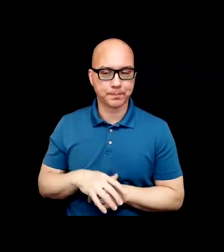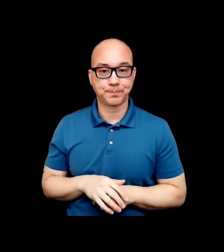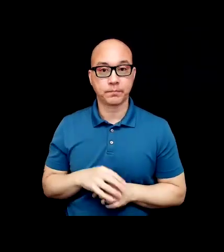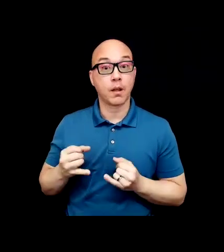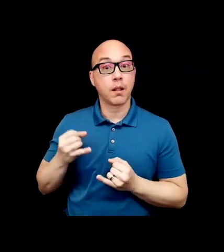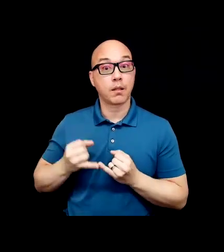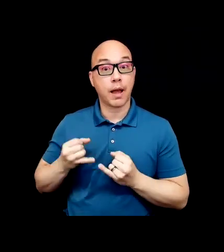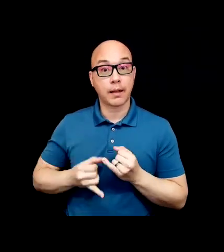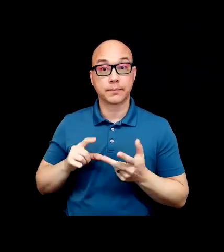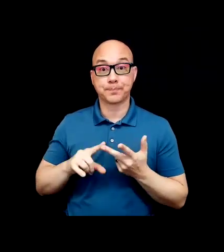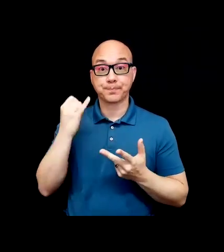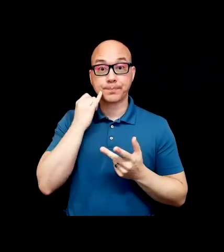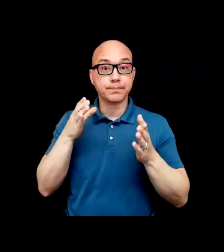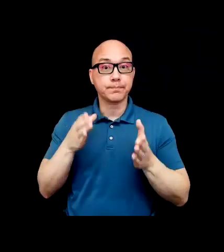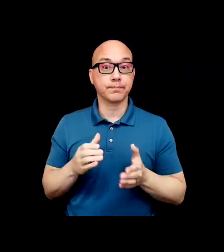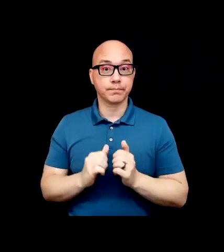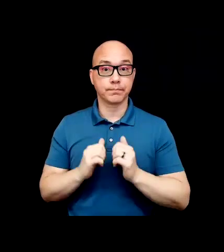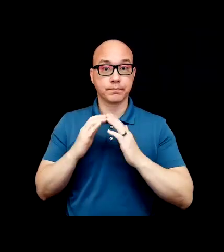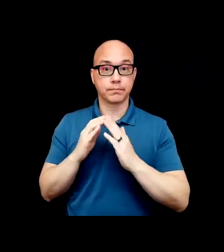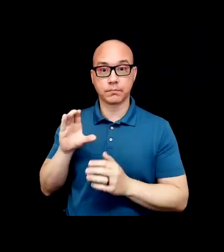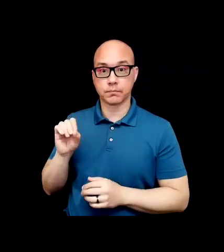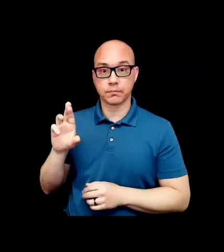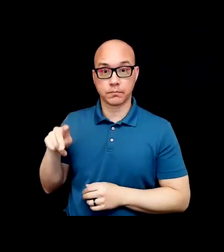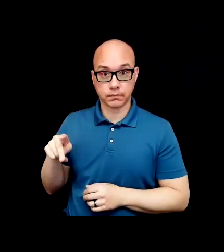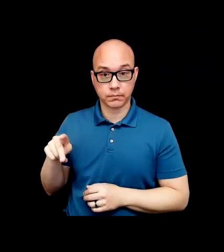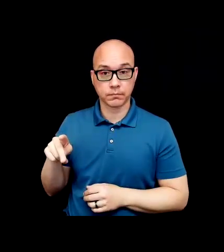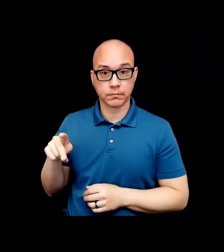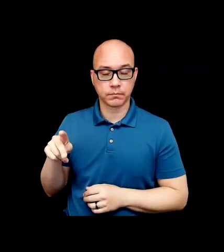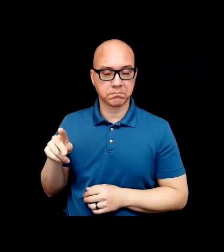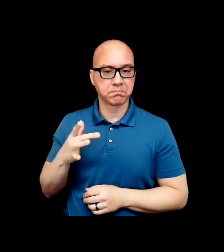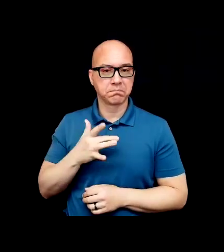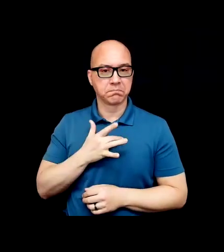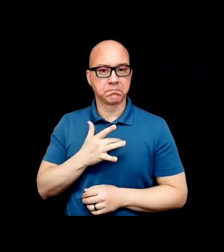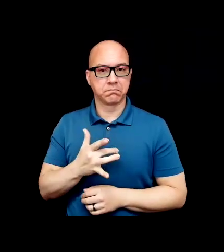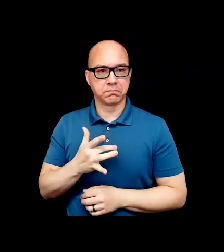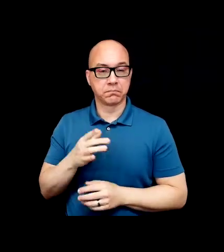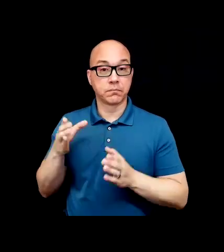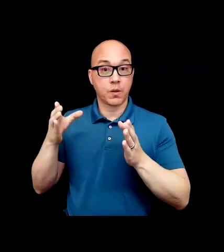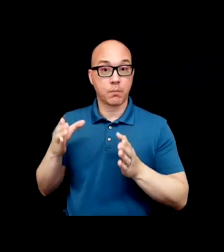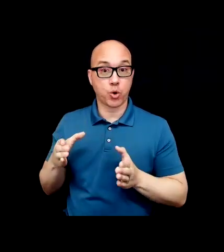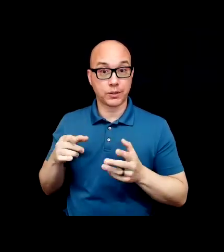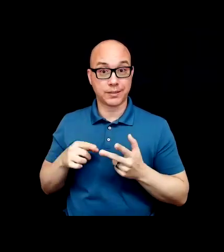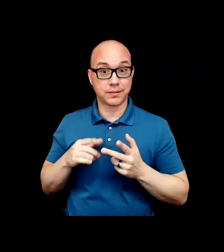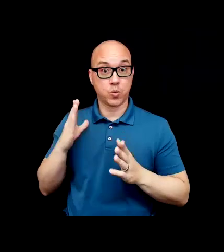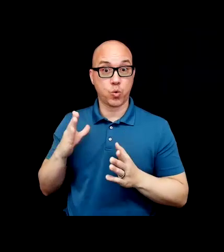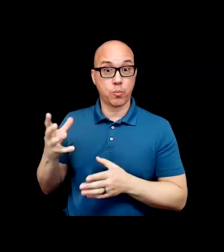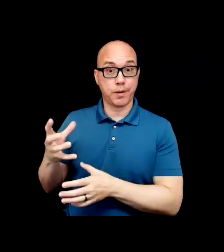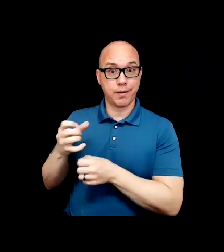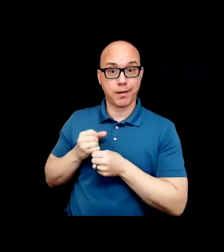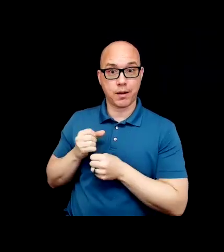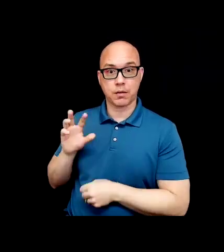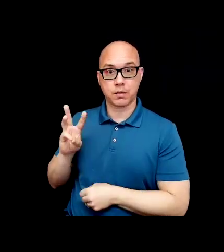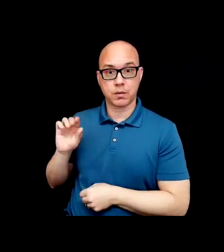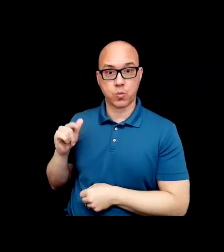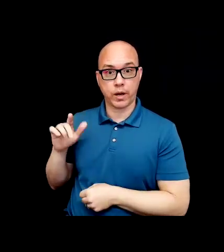Lastly, if a person sets up a corporation, then generally the person is going to be getting wages. They're going to